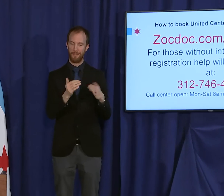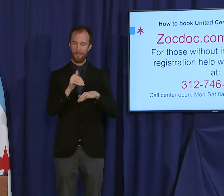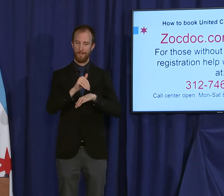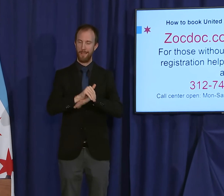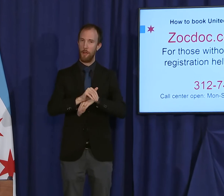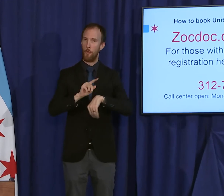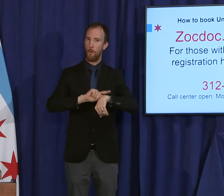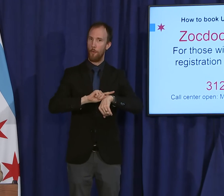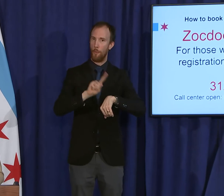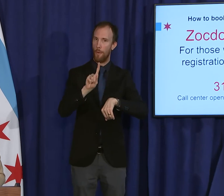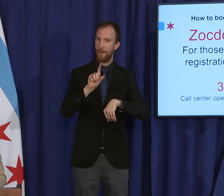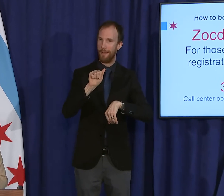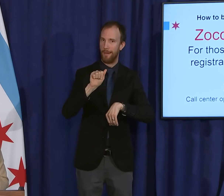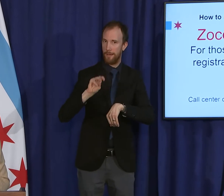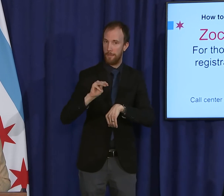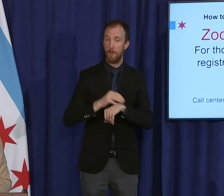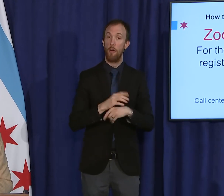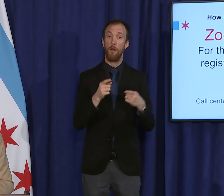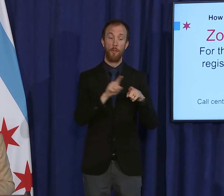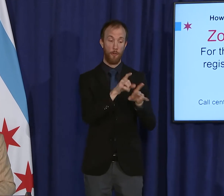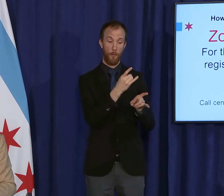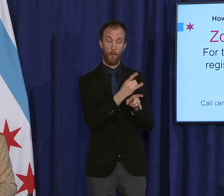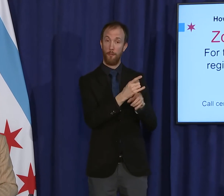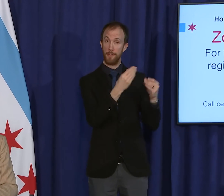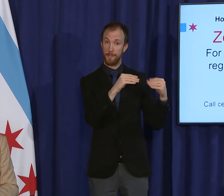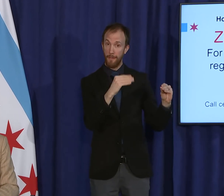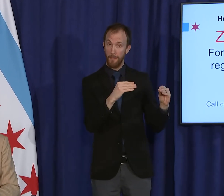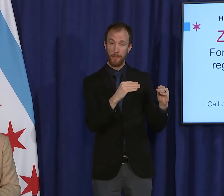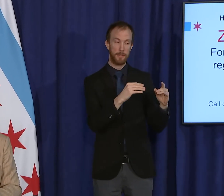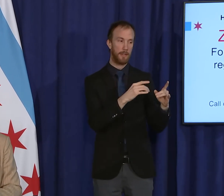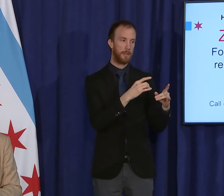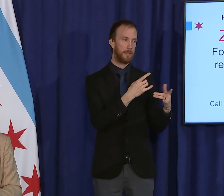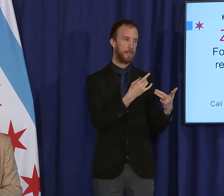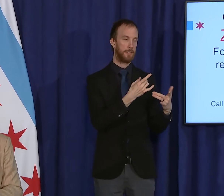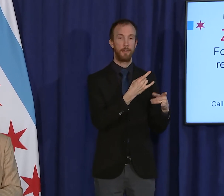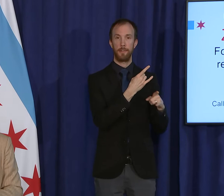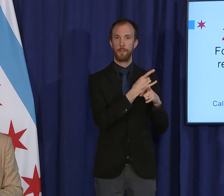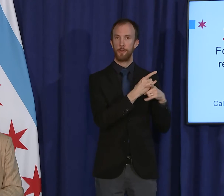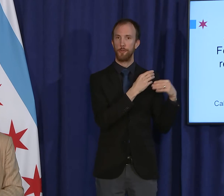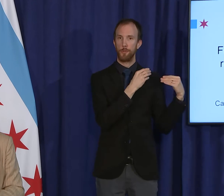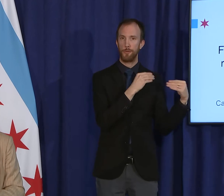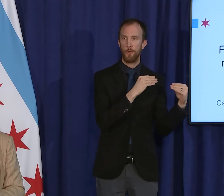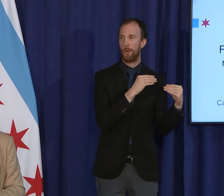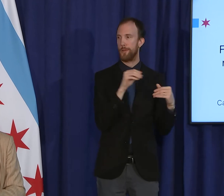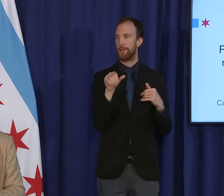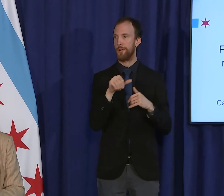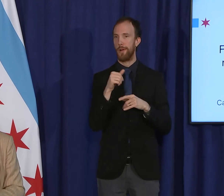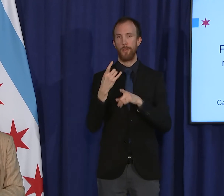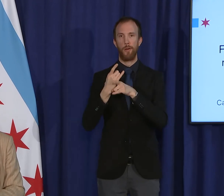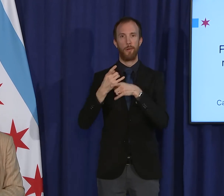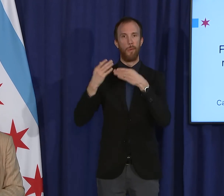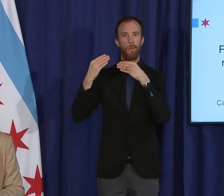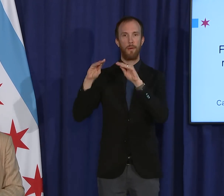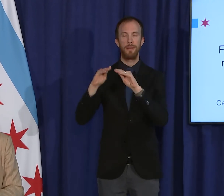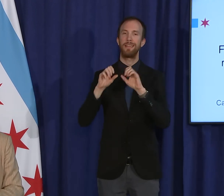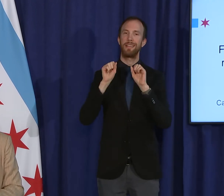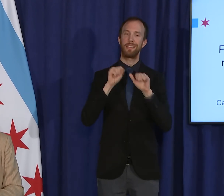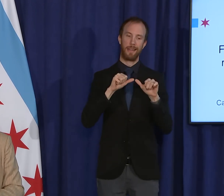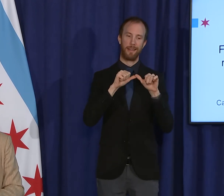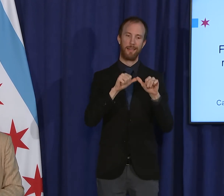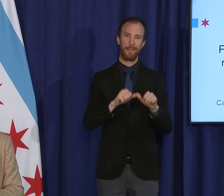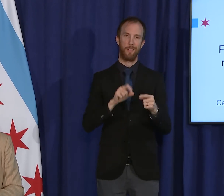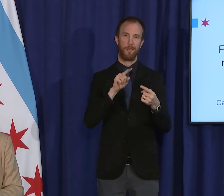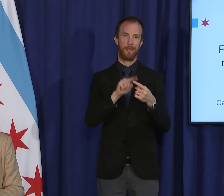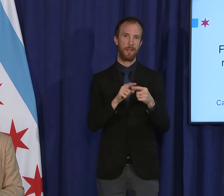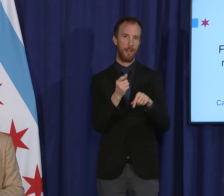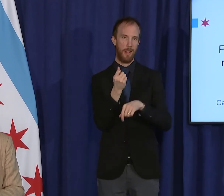And alcohol sales from liquor stores and other establishments can continue until 11 p.m. That's instead of